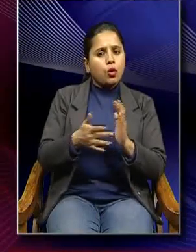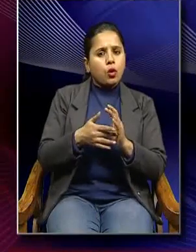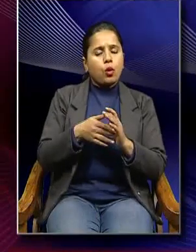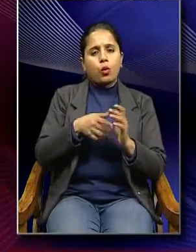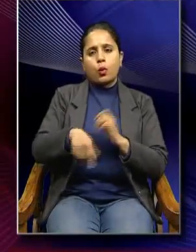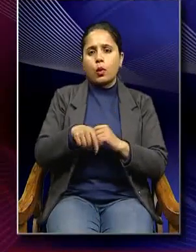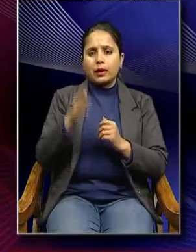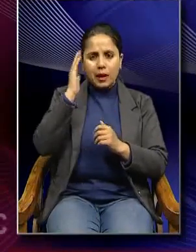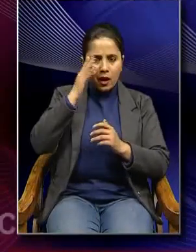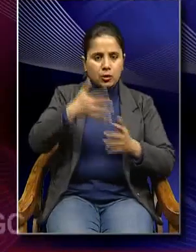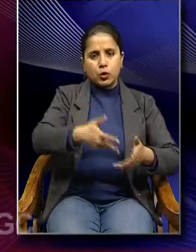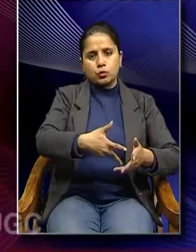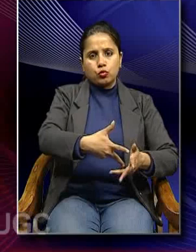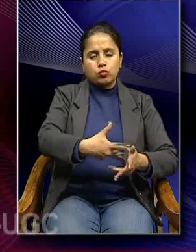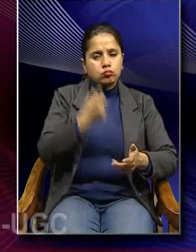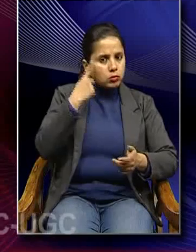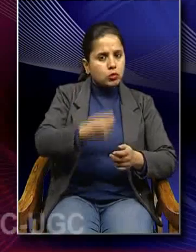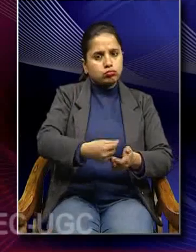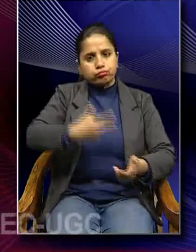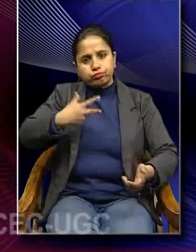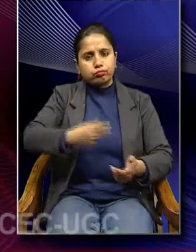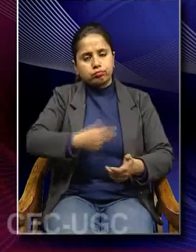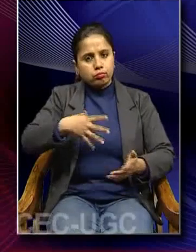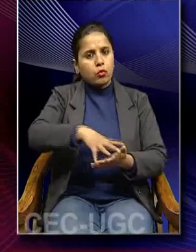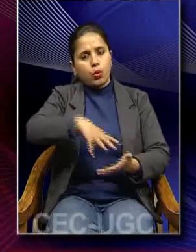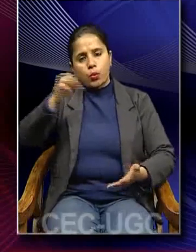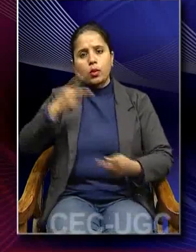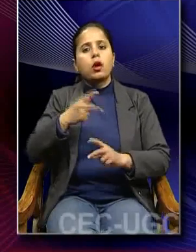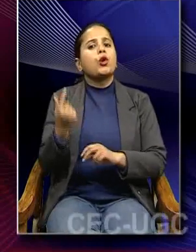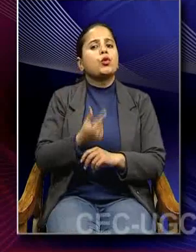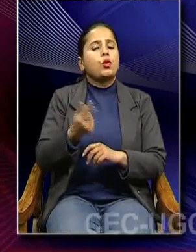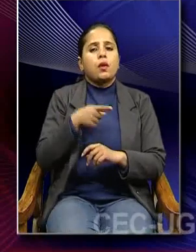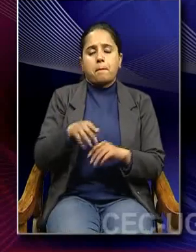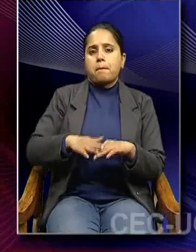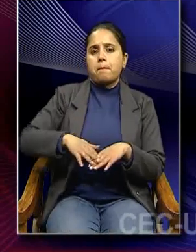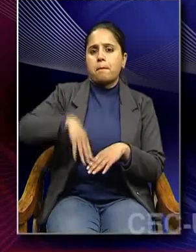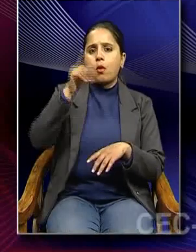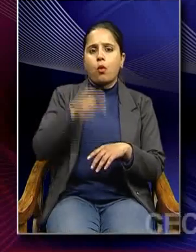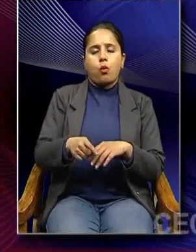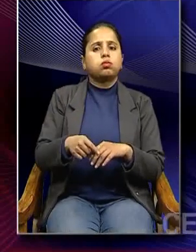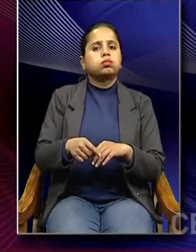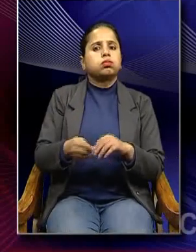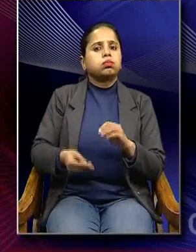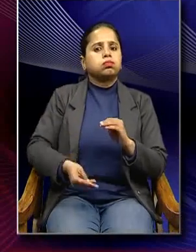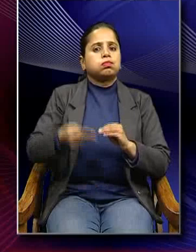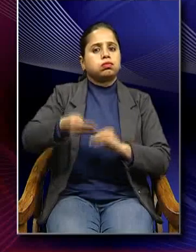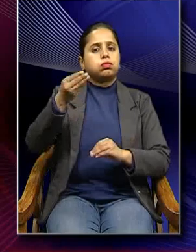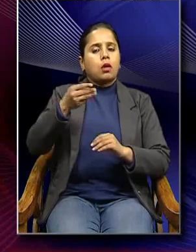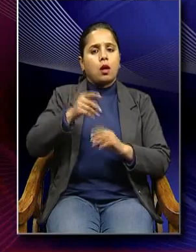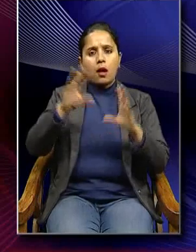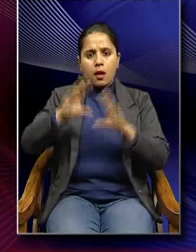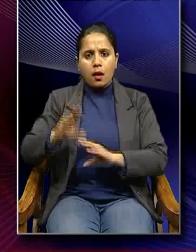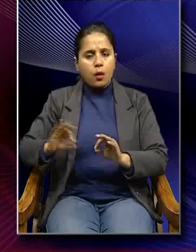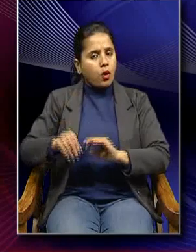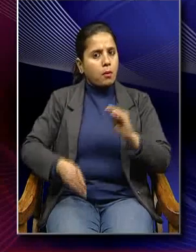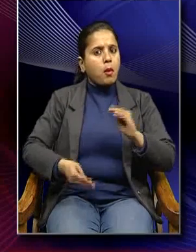oil and using it has been advancing more rapidly and than depleting.